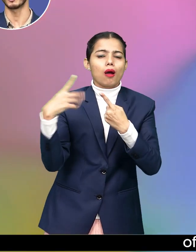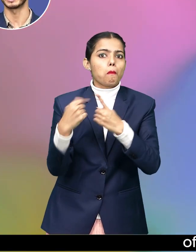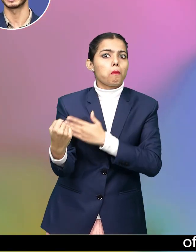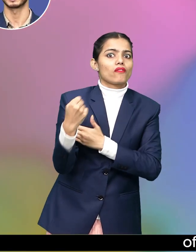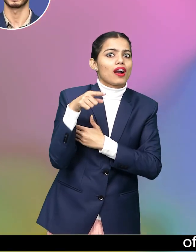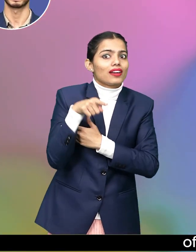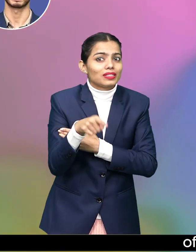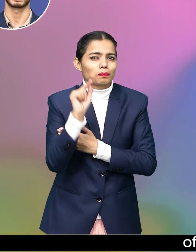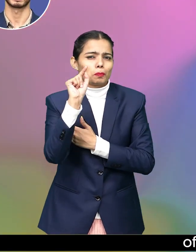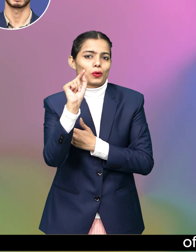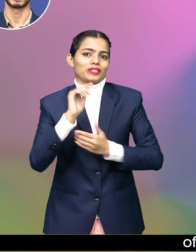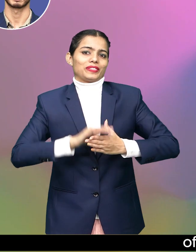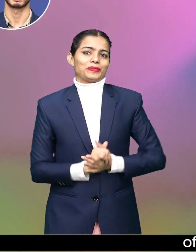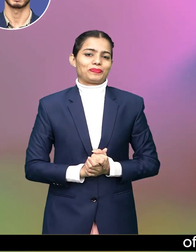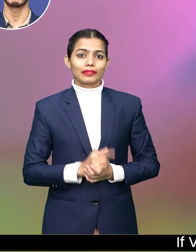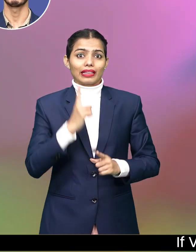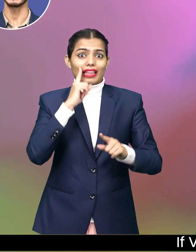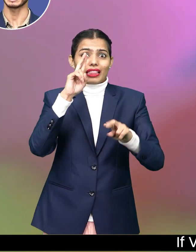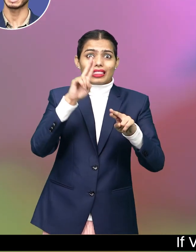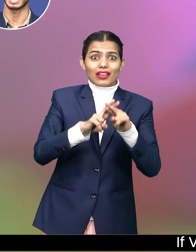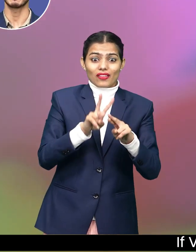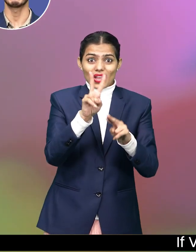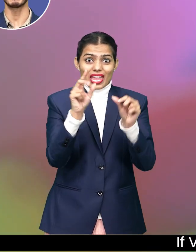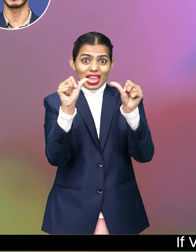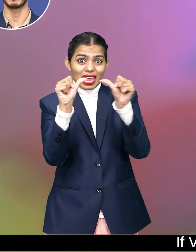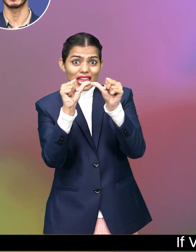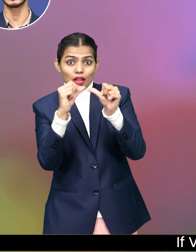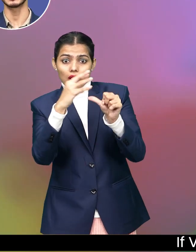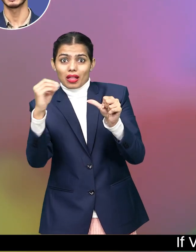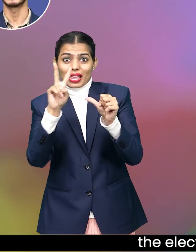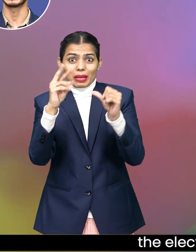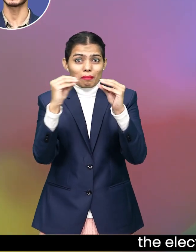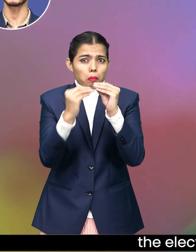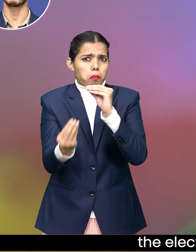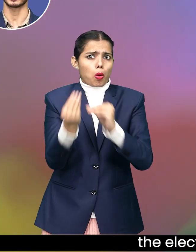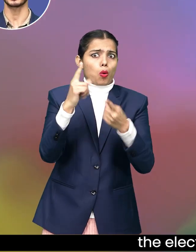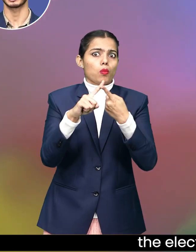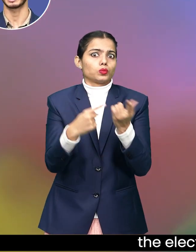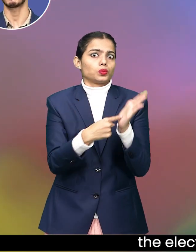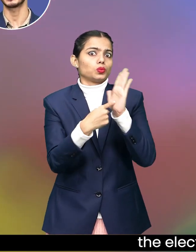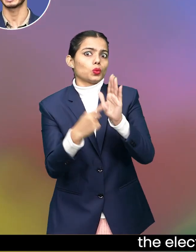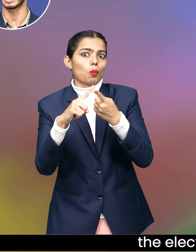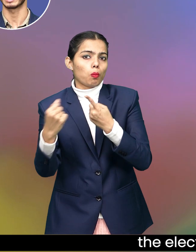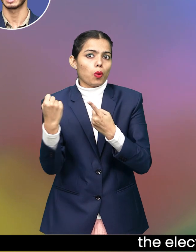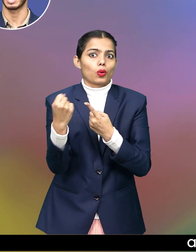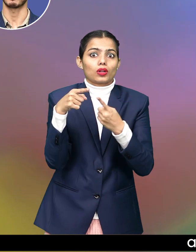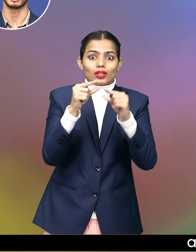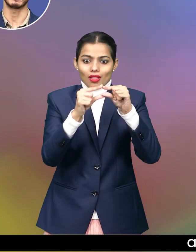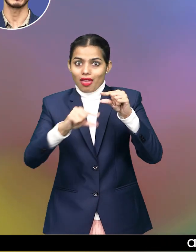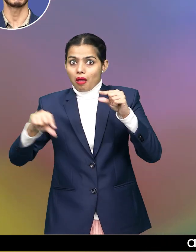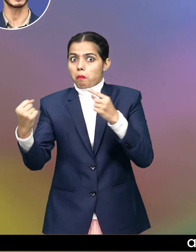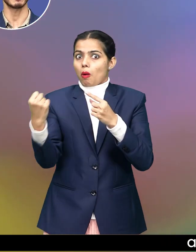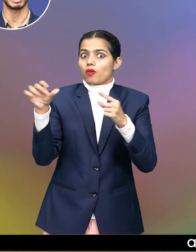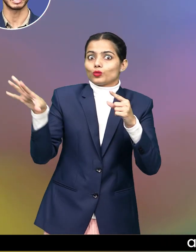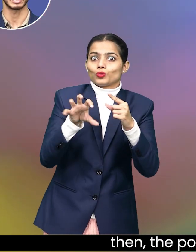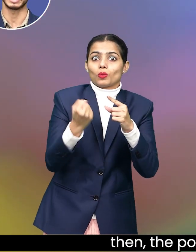2 points. If VA and VB represent the electric potential at point A and point